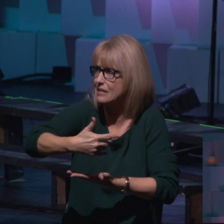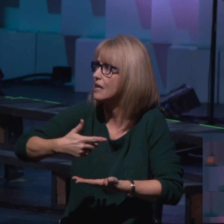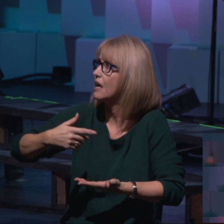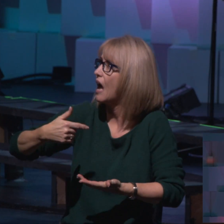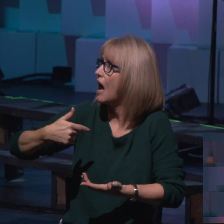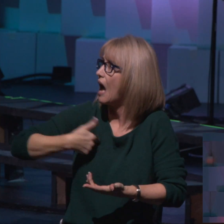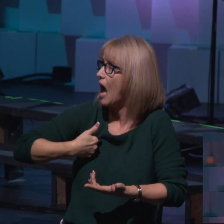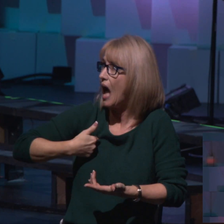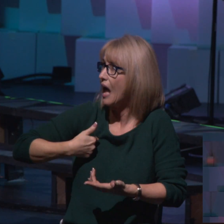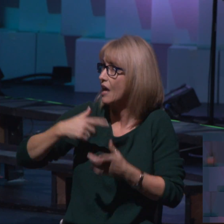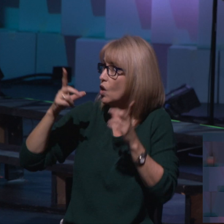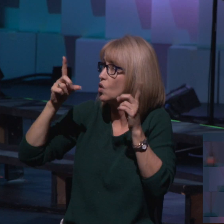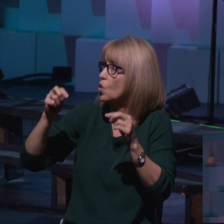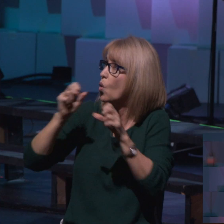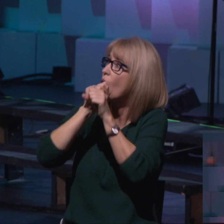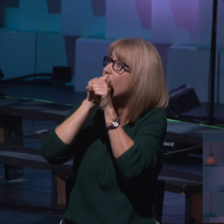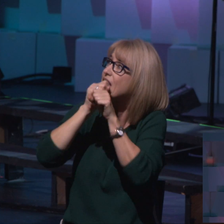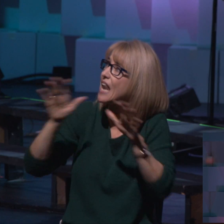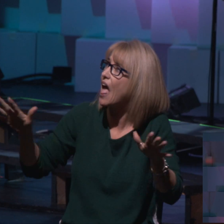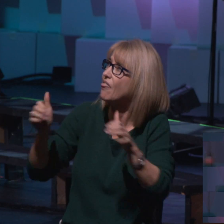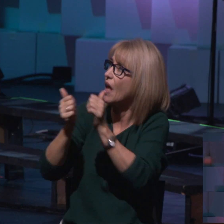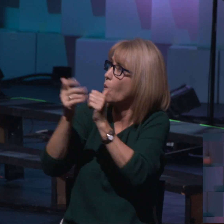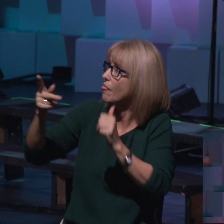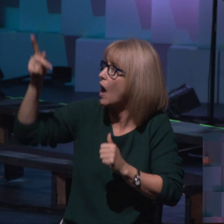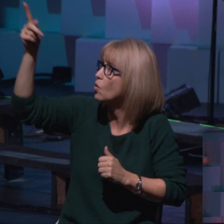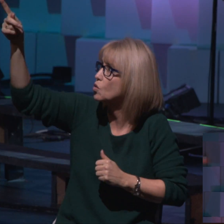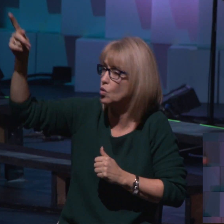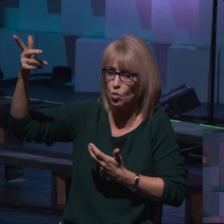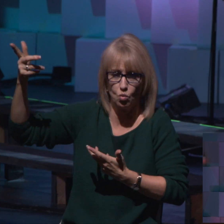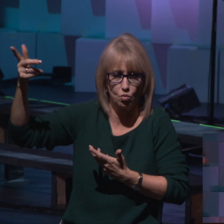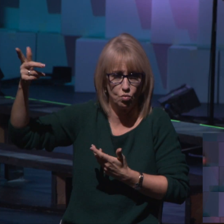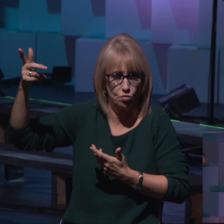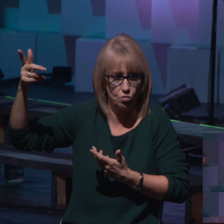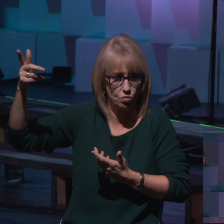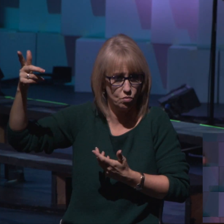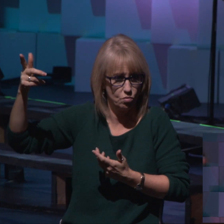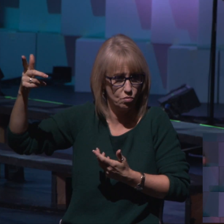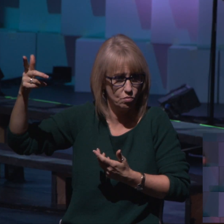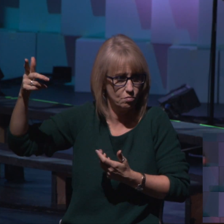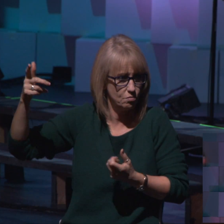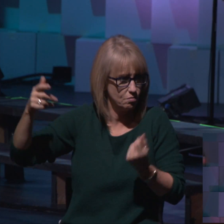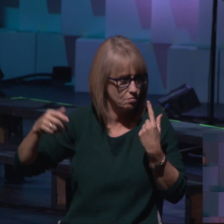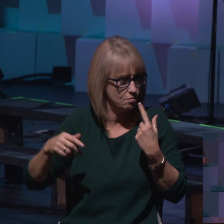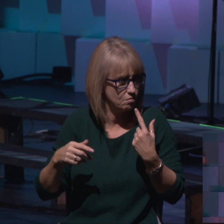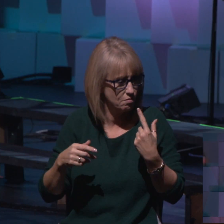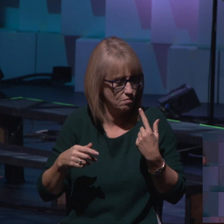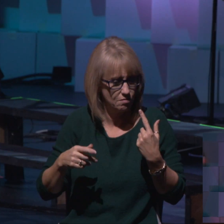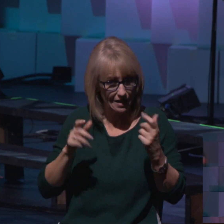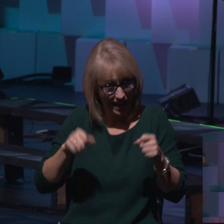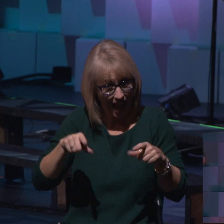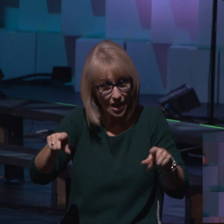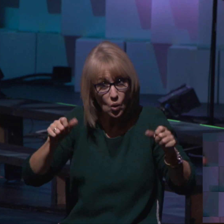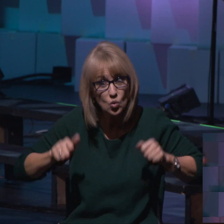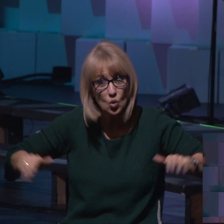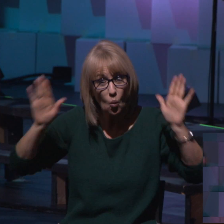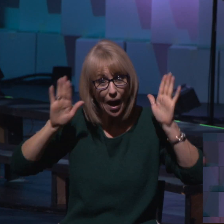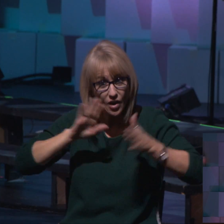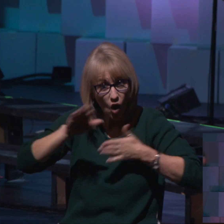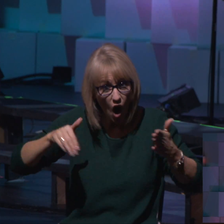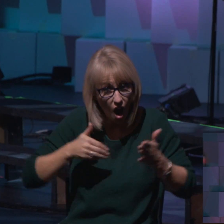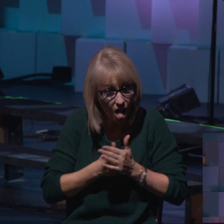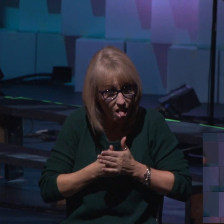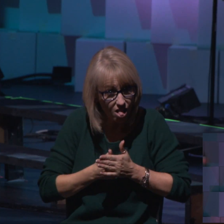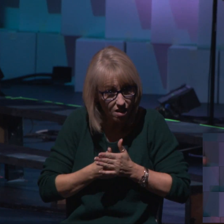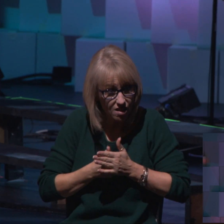do anything without you, and you're the one who's chosen to do this through me. Can you surrender that to him? Say, God, it